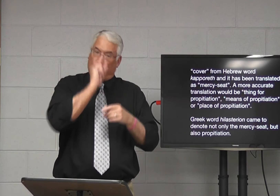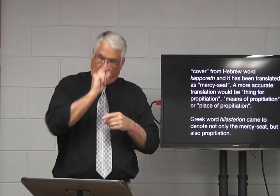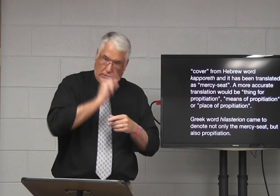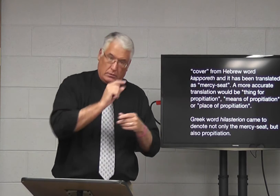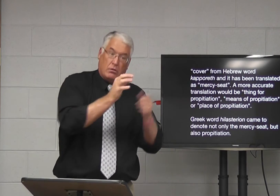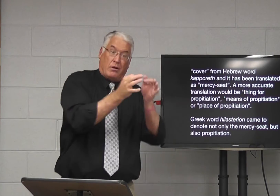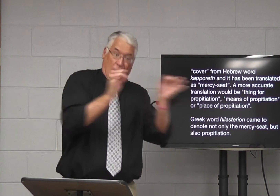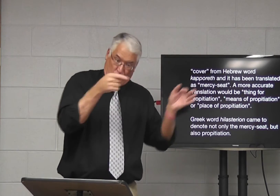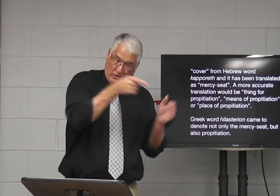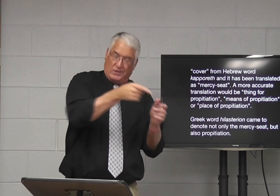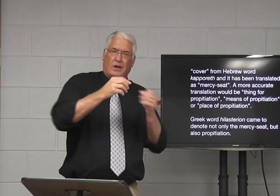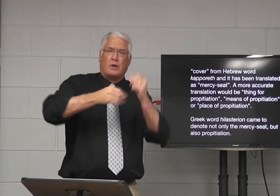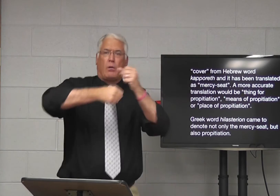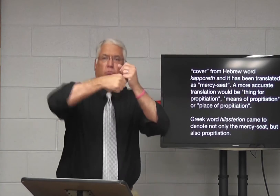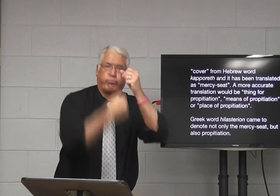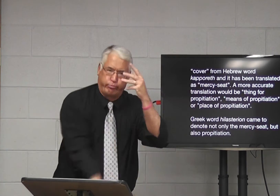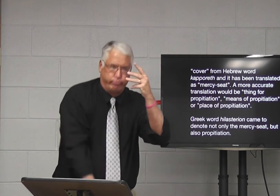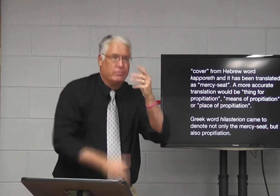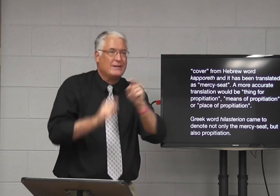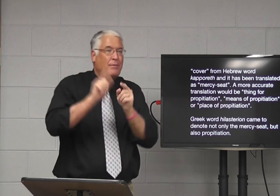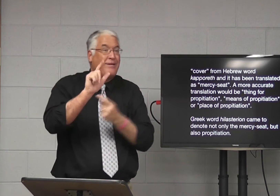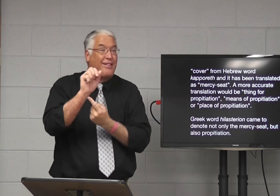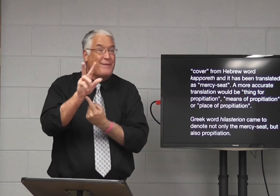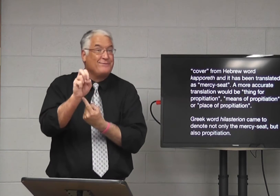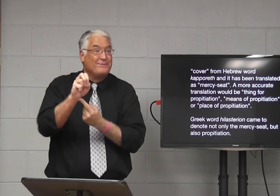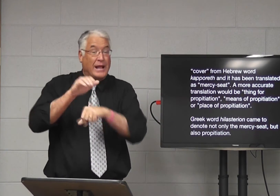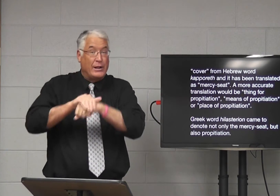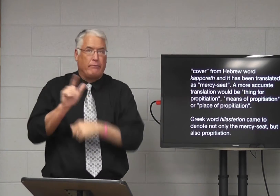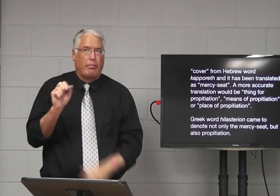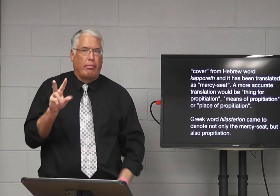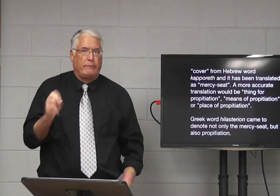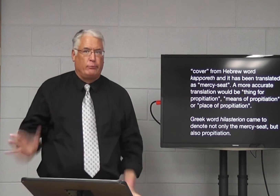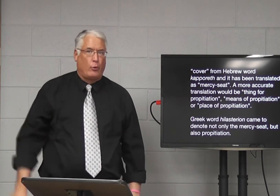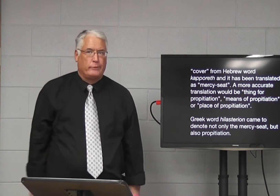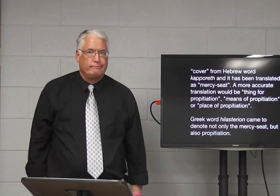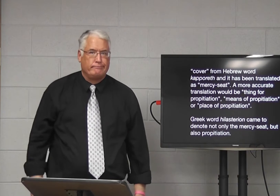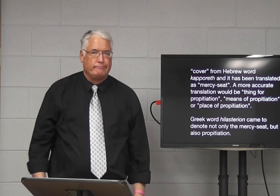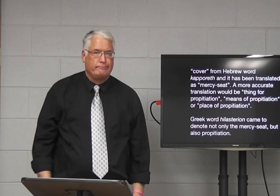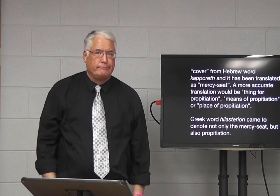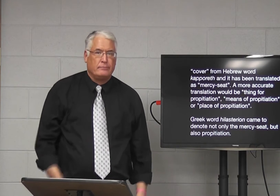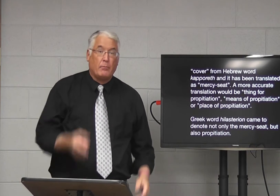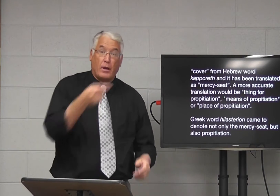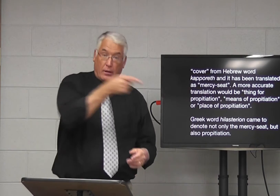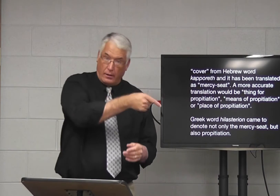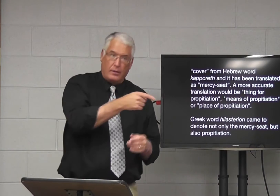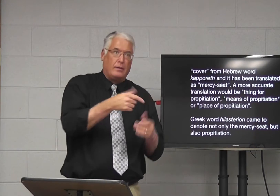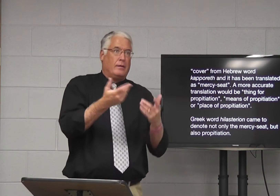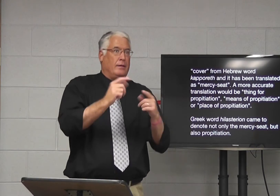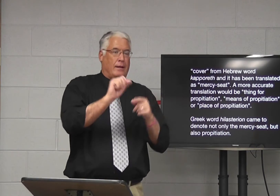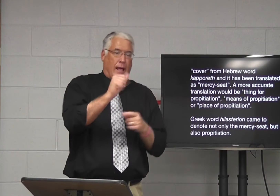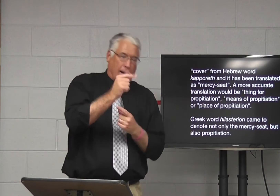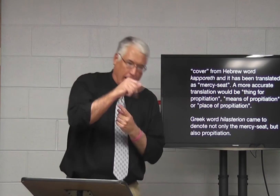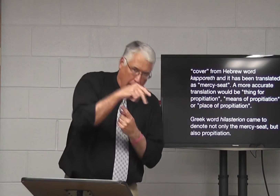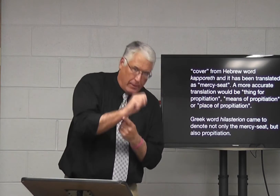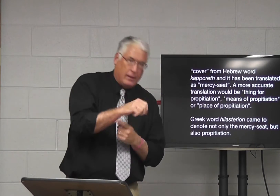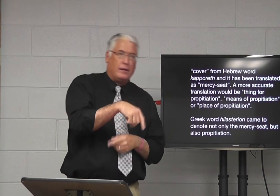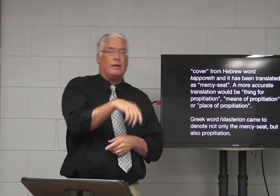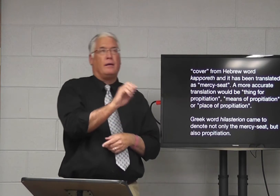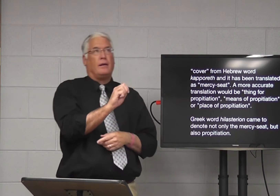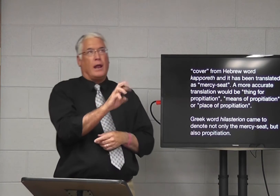The Greek language is very huge in vocabulary, like the word love. They